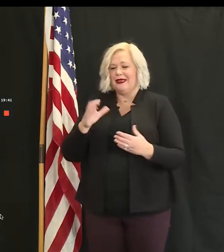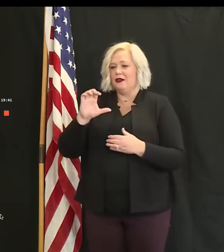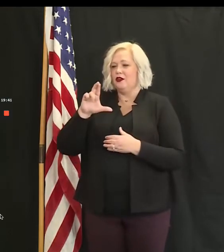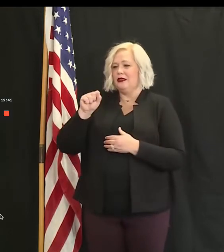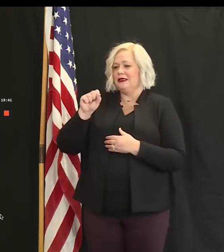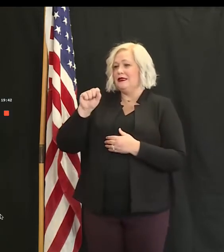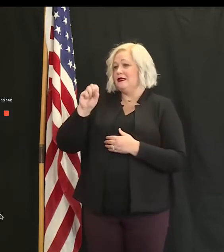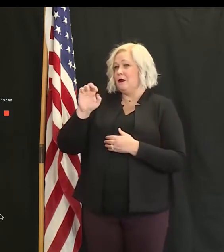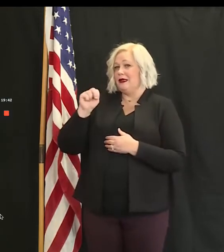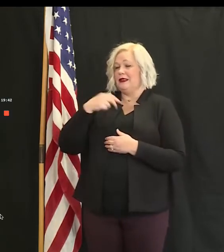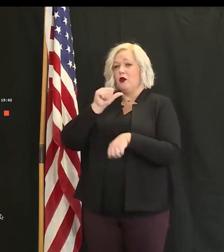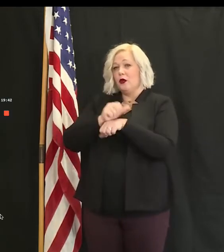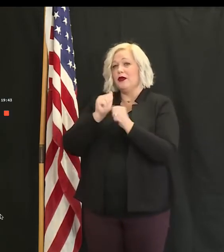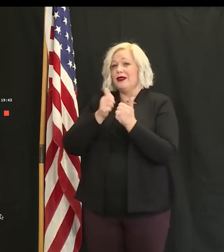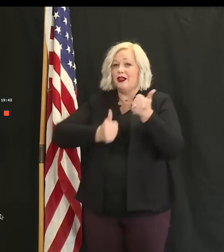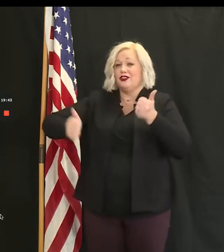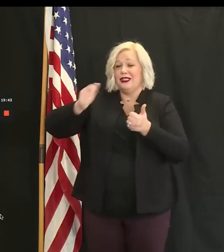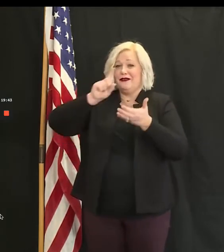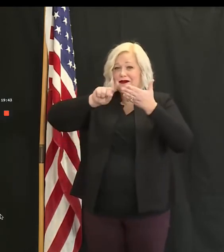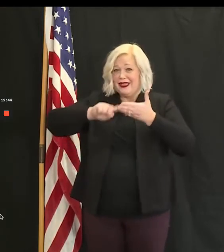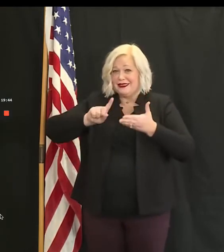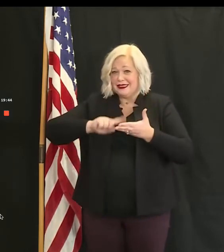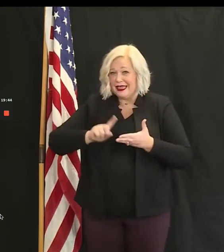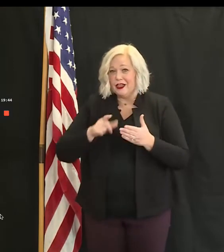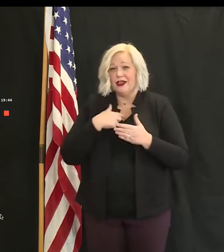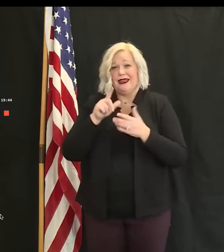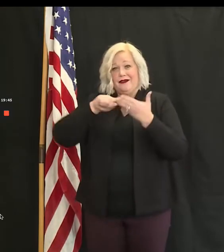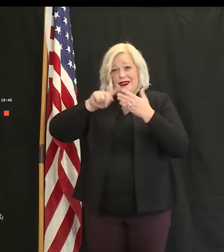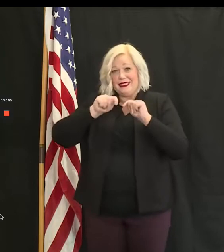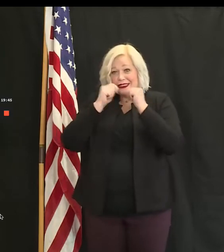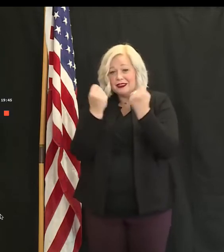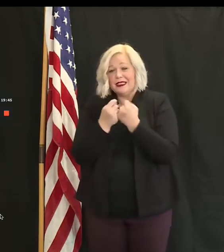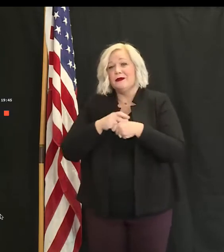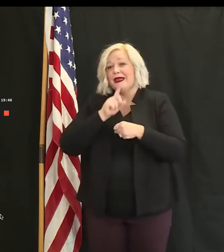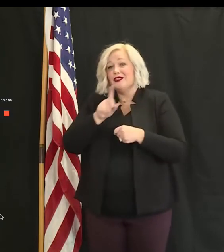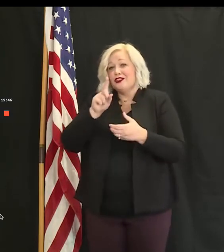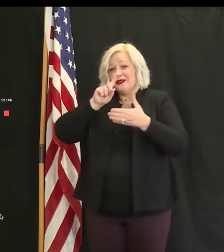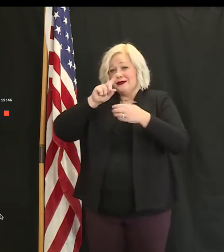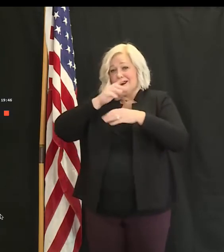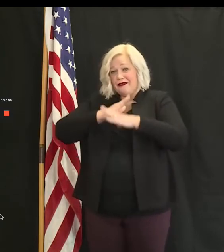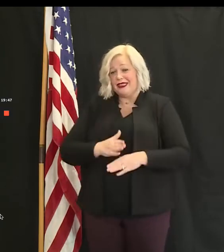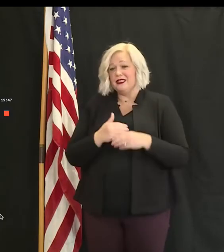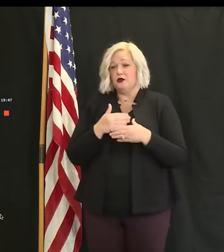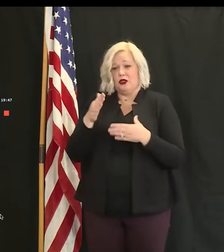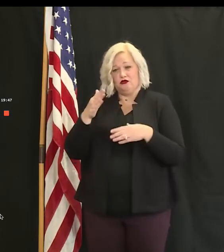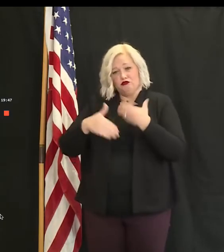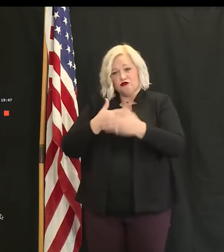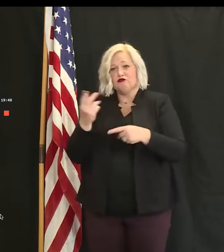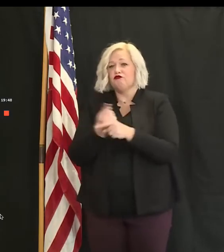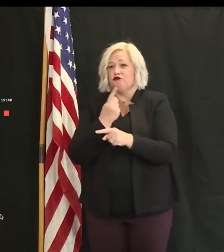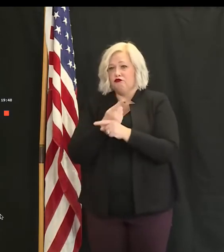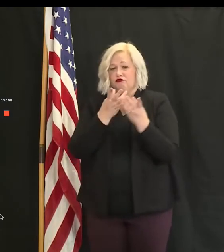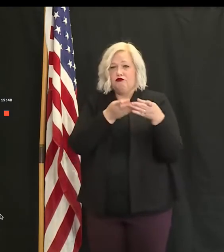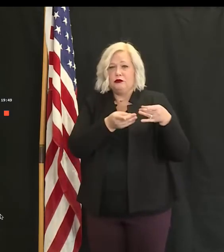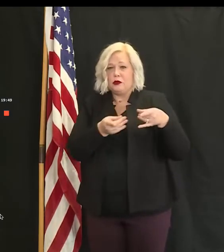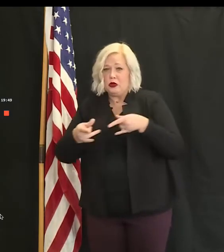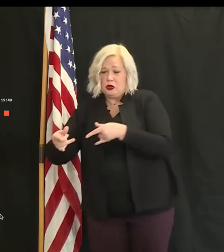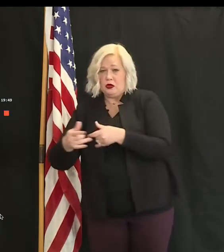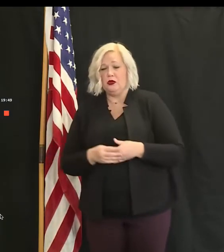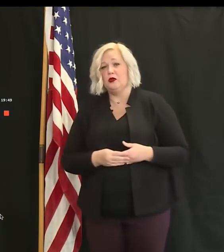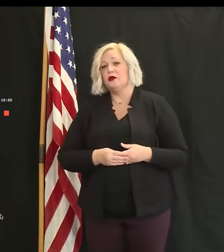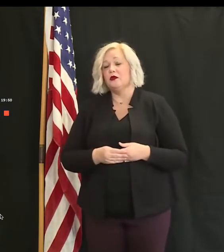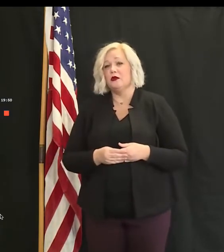for working with our chief investigator and investigative team to ensure defendants were processed in an efficient manner.